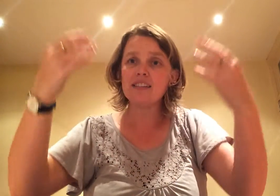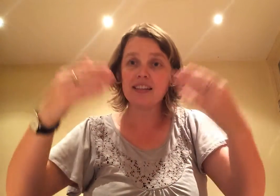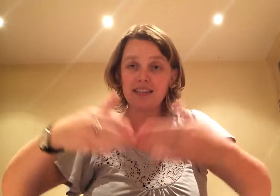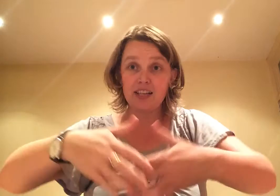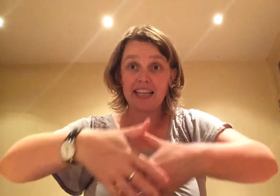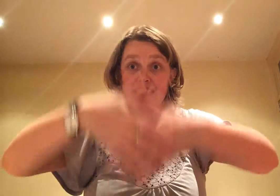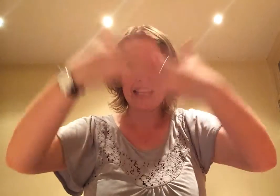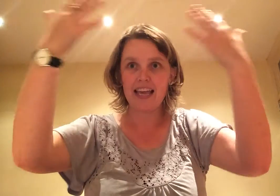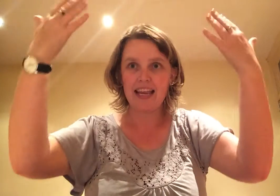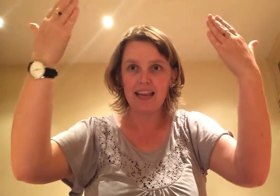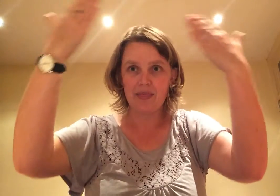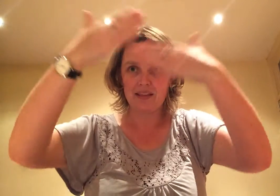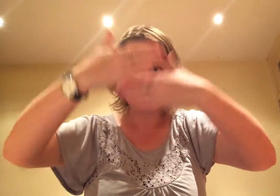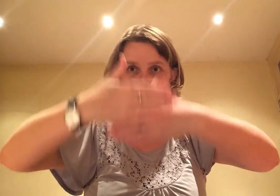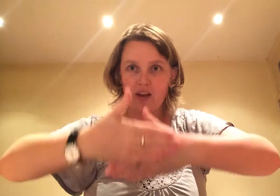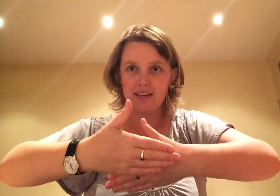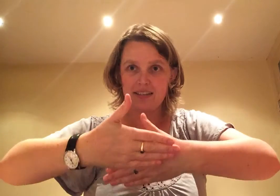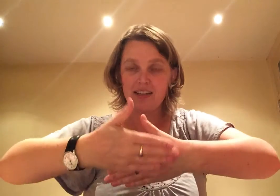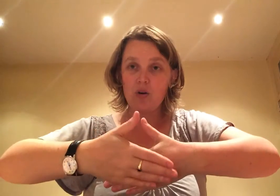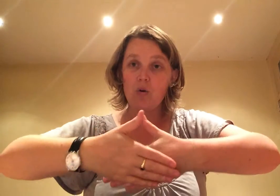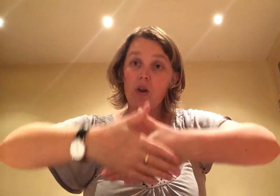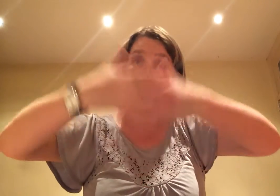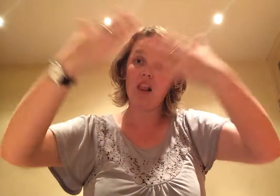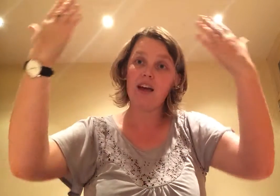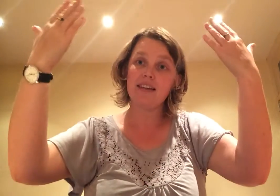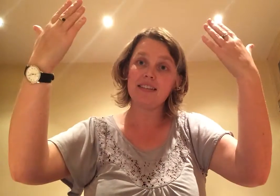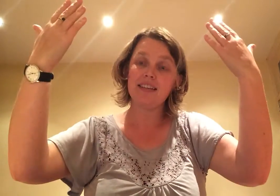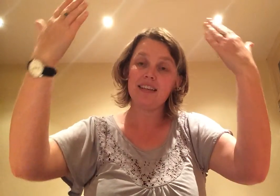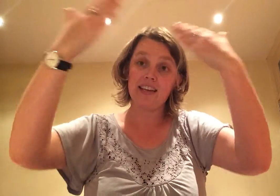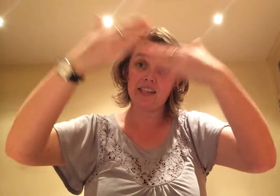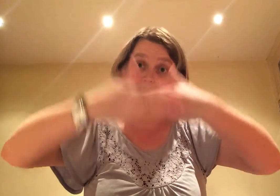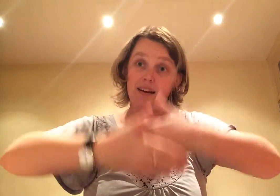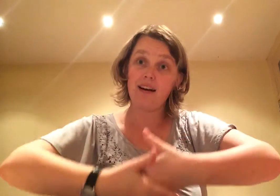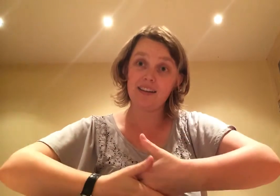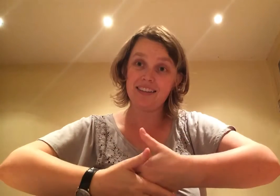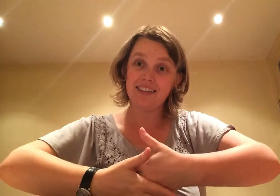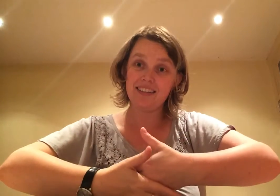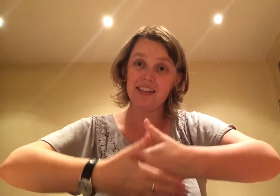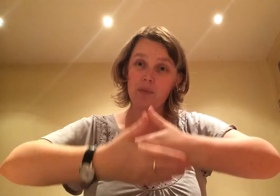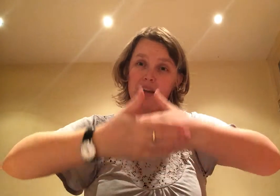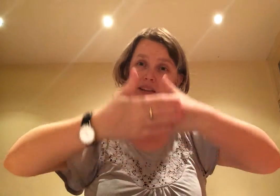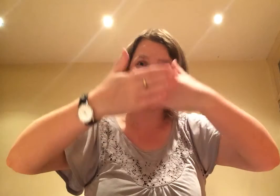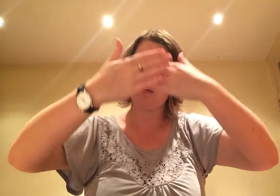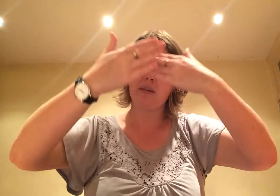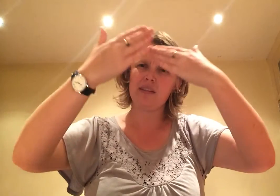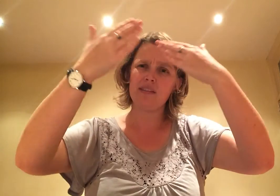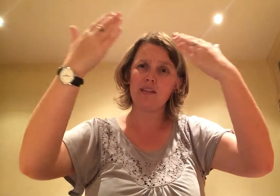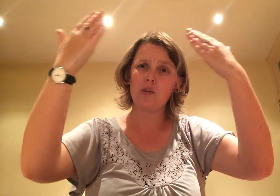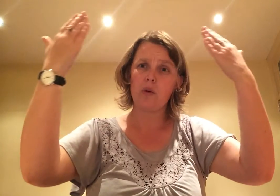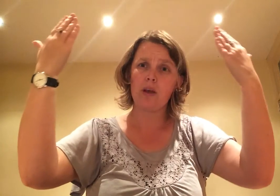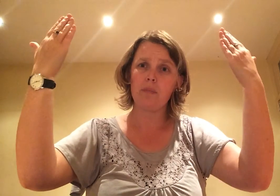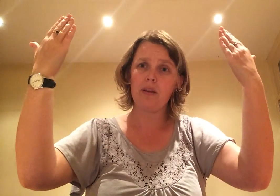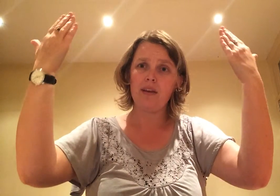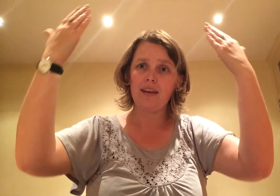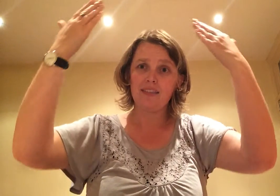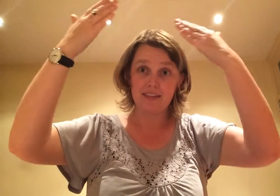that's like a day and that's night, or light and dark. See how my hands go up like the sun's going up and the